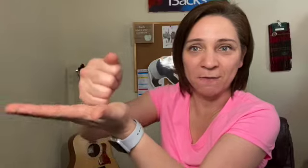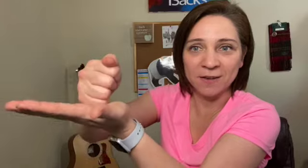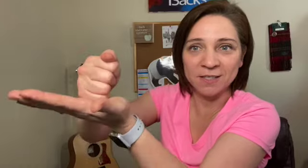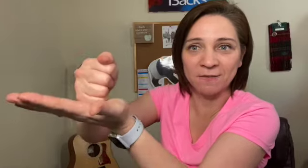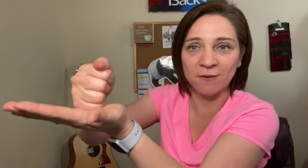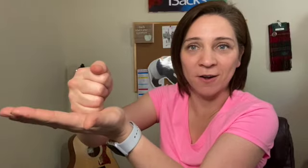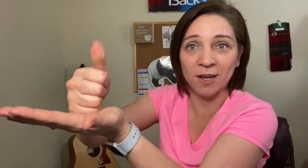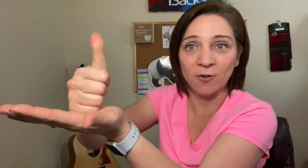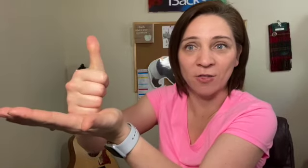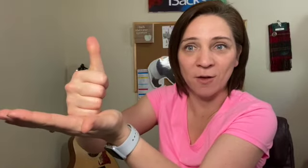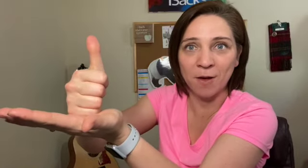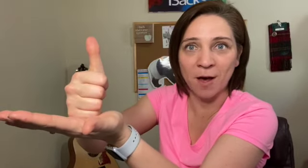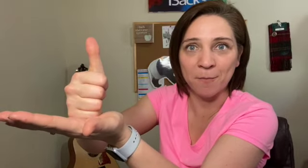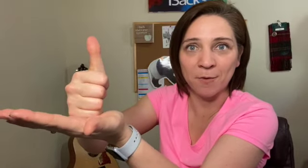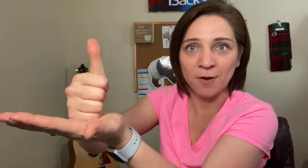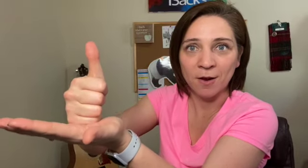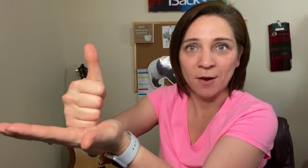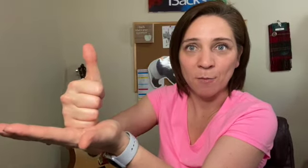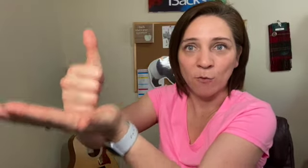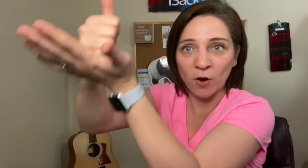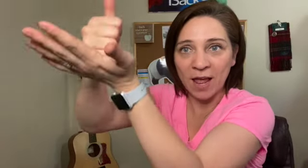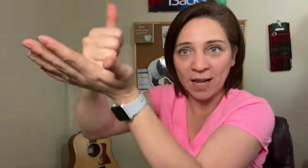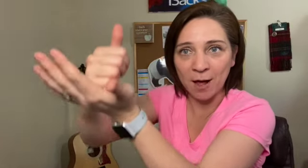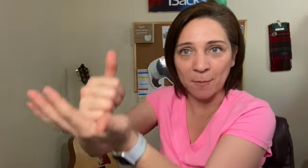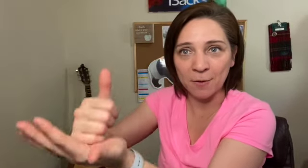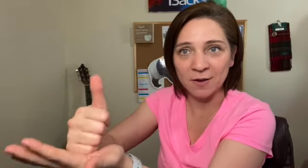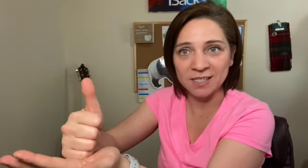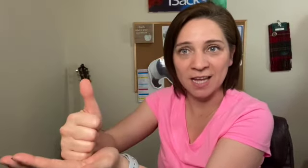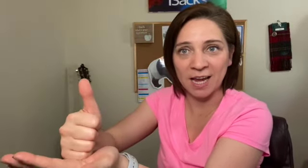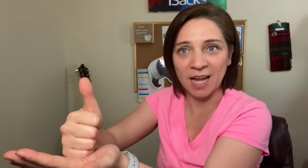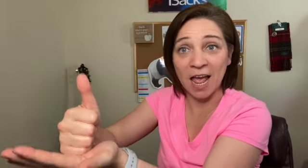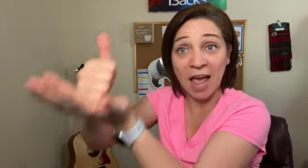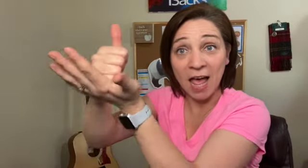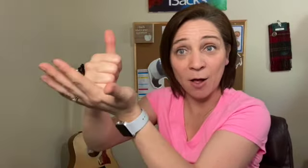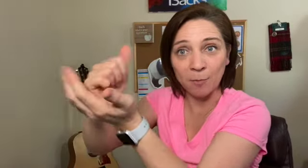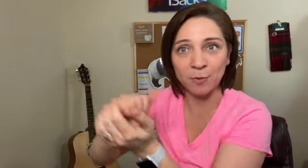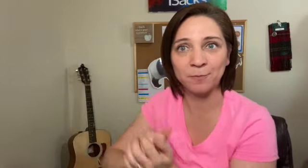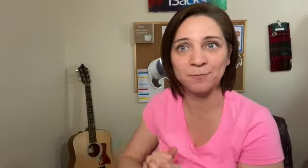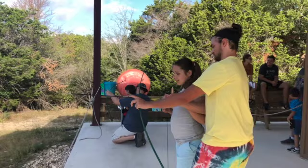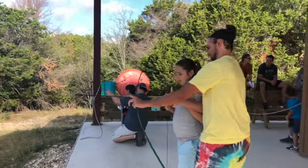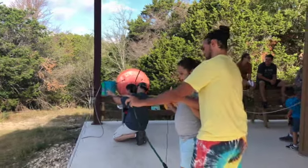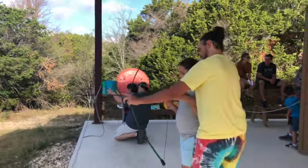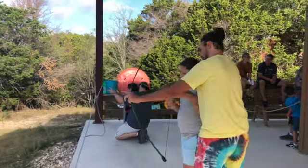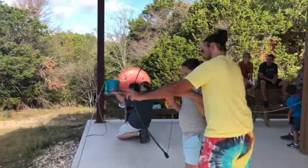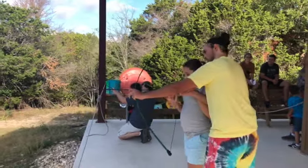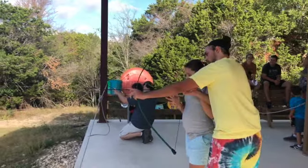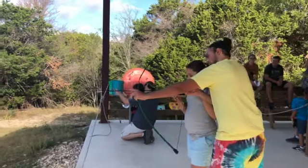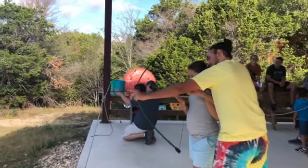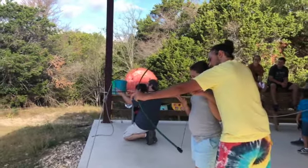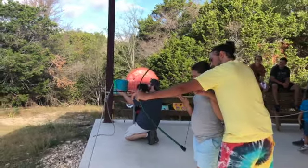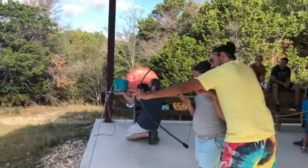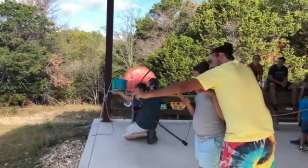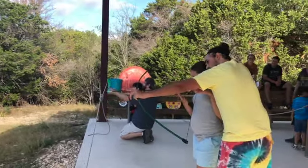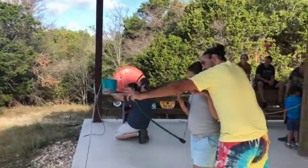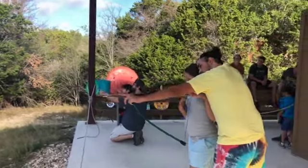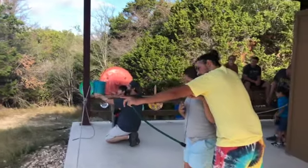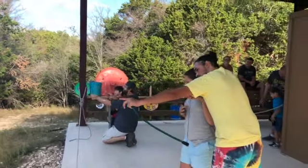fist in front, and your thumb up. Move your hand up. Sign help. Oh. He helps her with a bow and